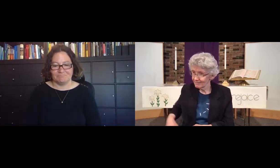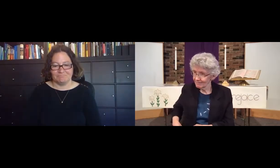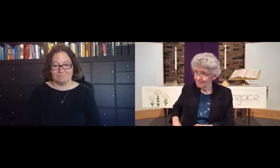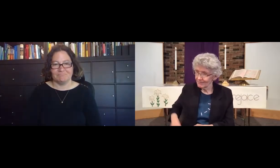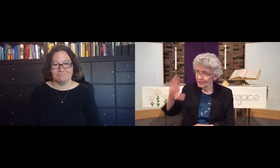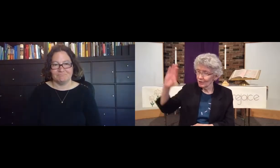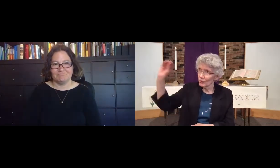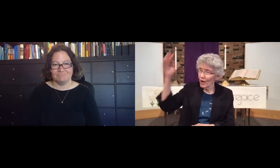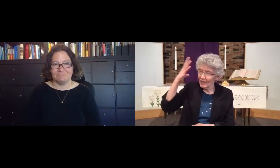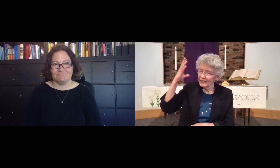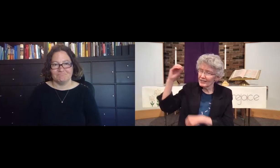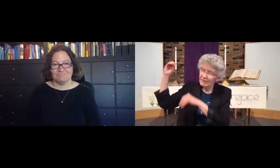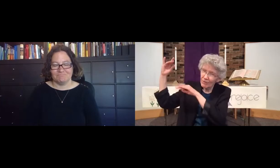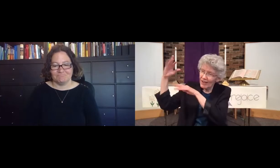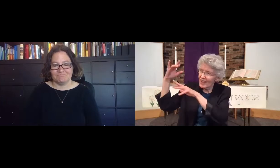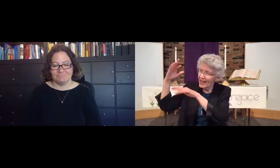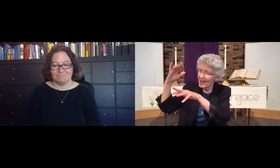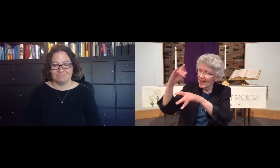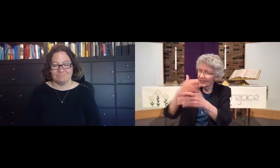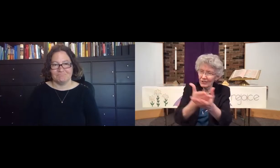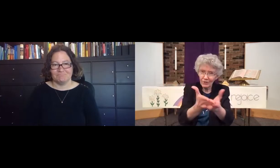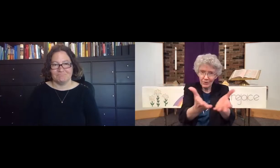The grace of our Lord Jesus Christ,